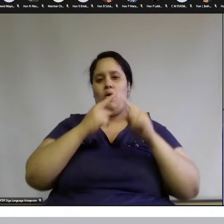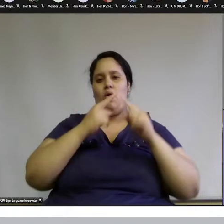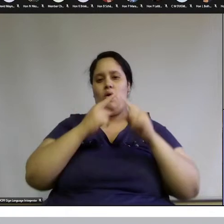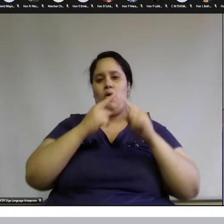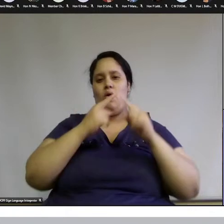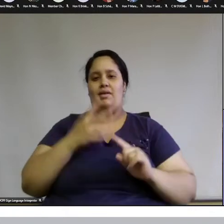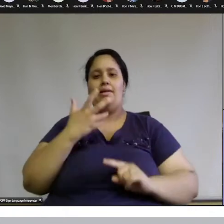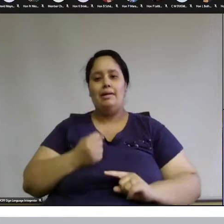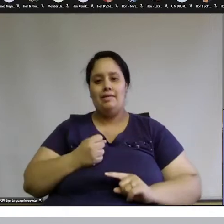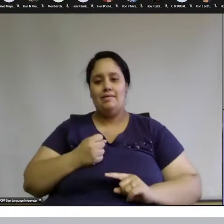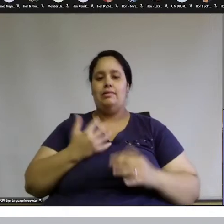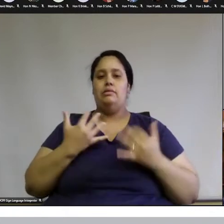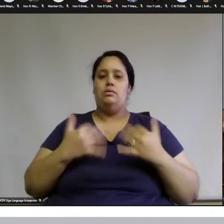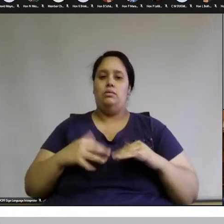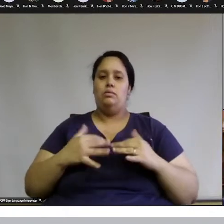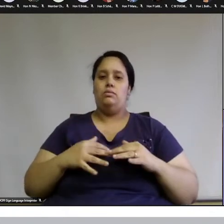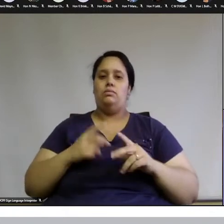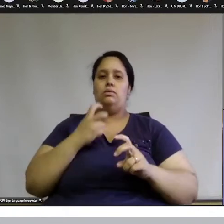be quite